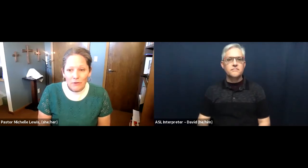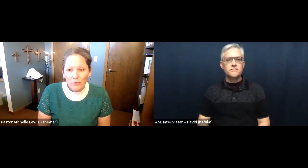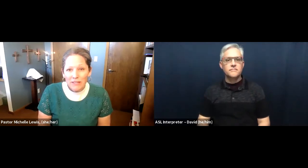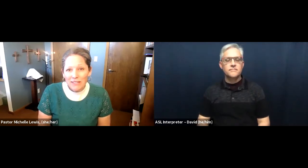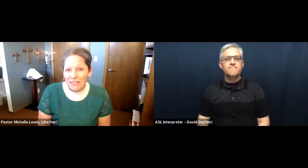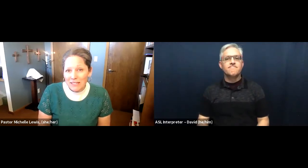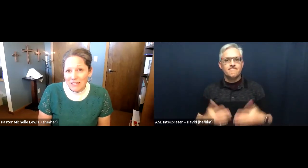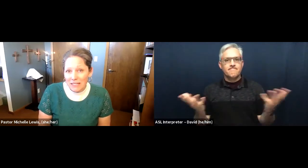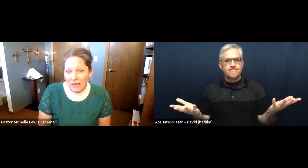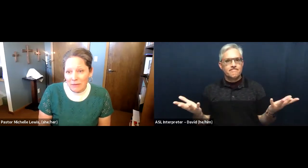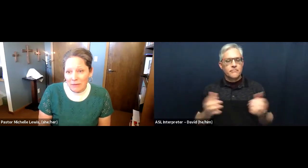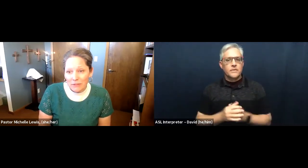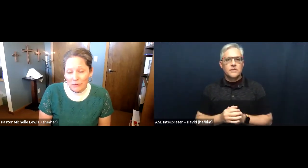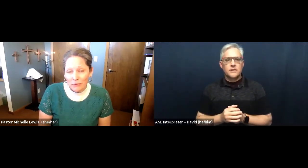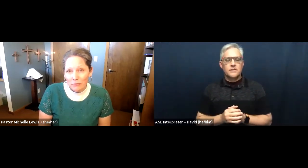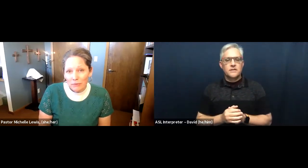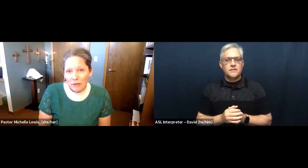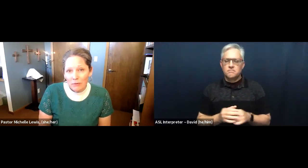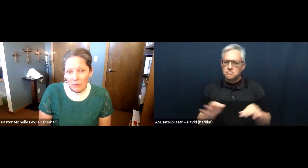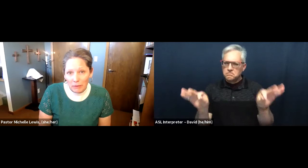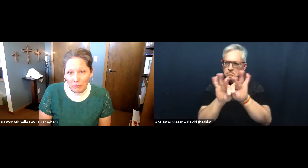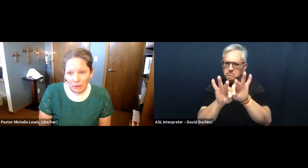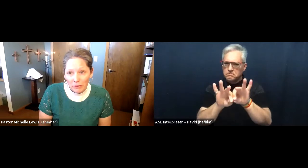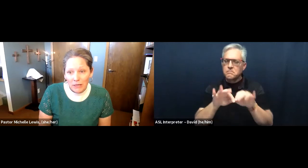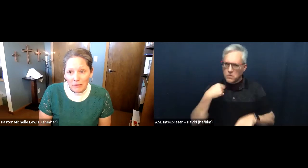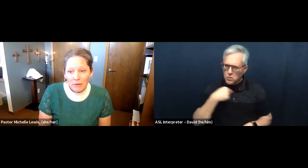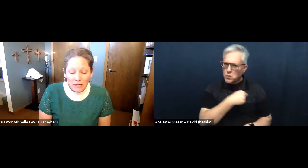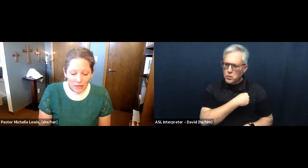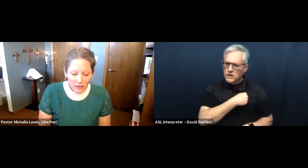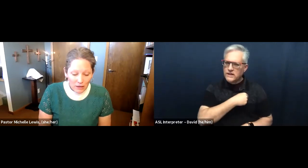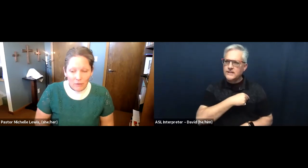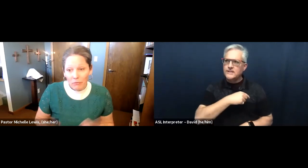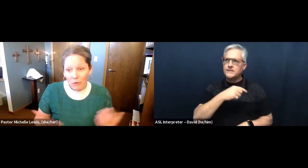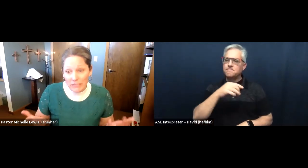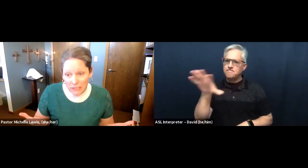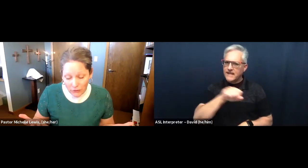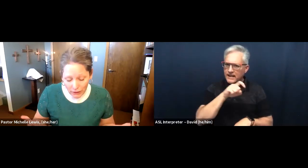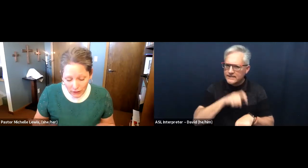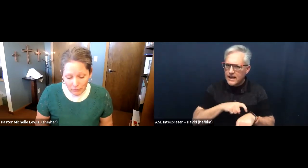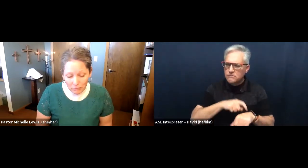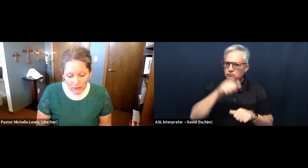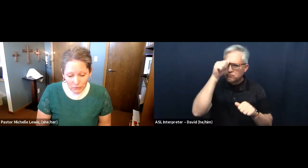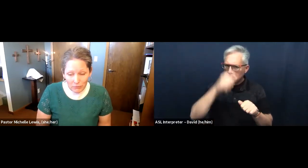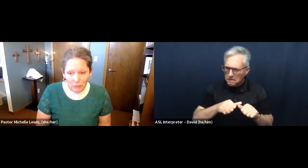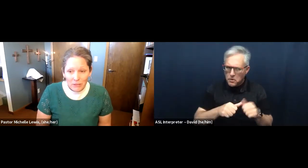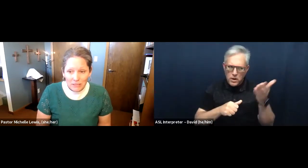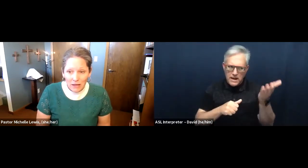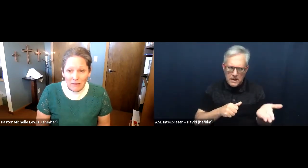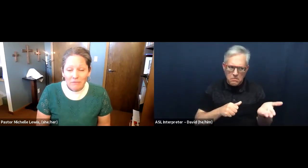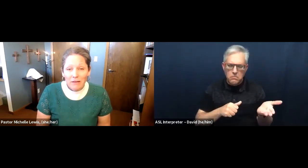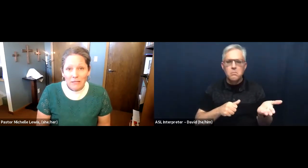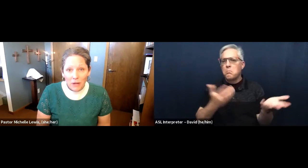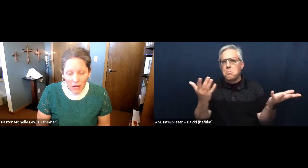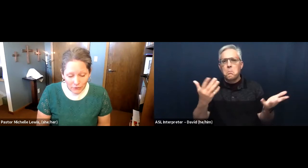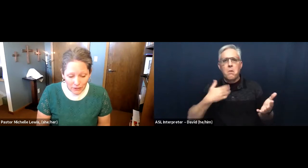And so we need to take time to remember him, though we didn't know him, but to remember his